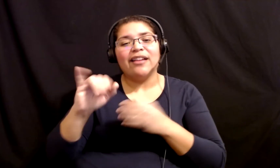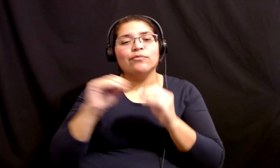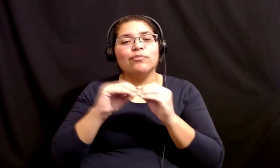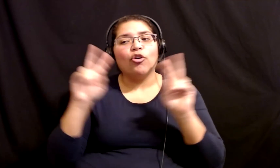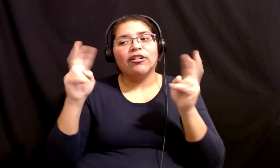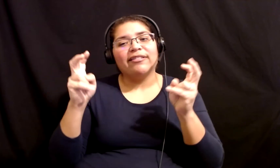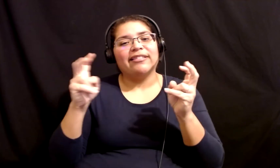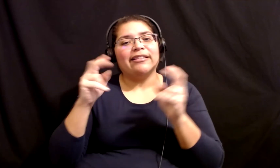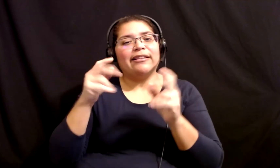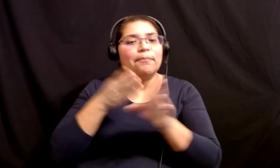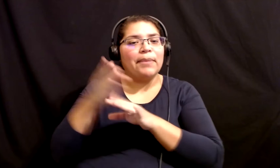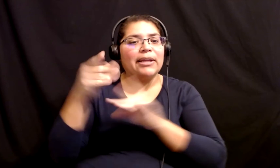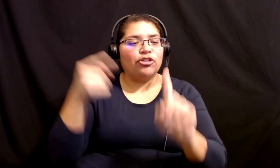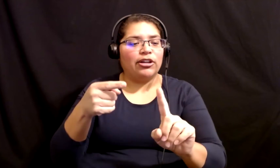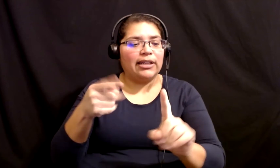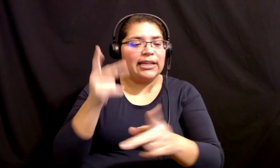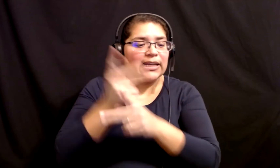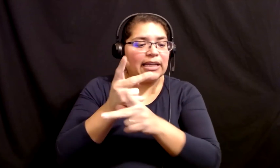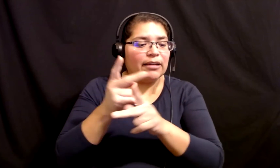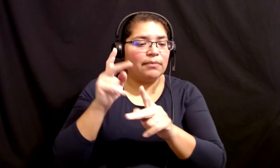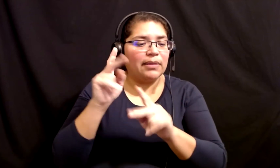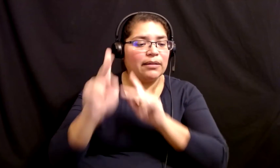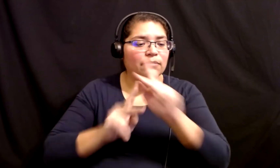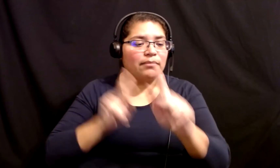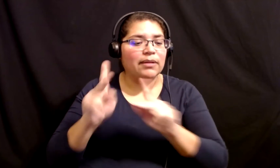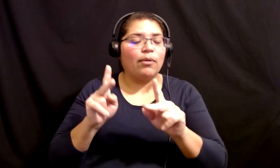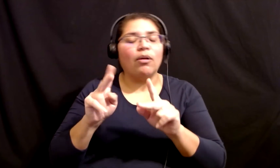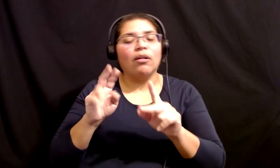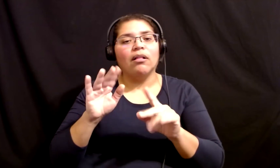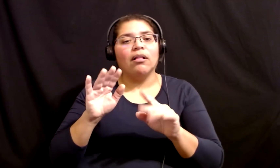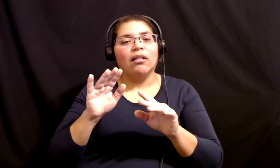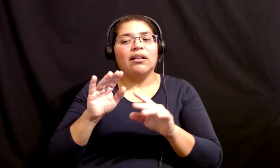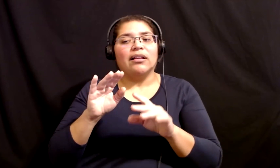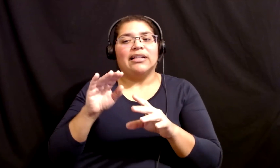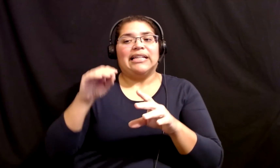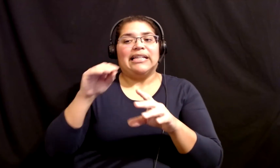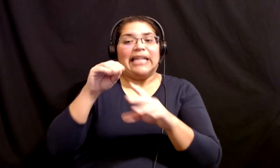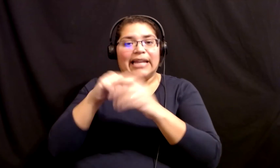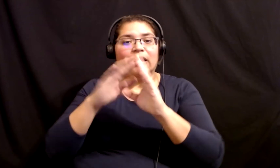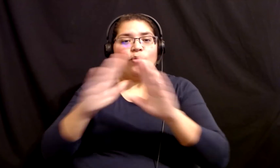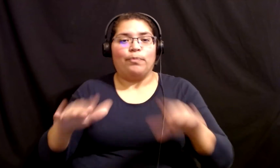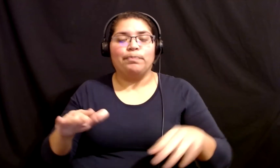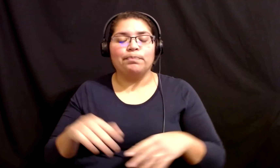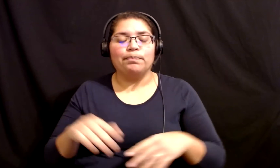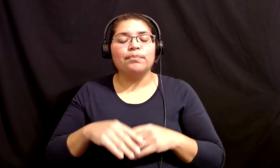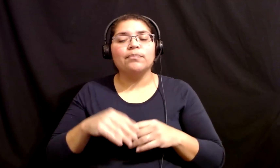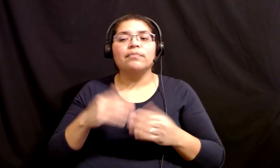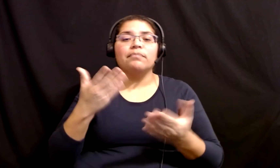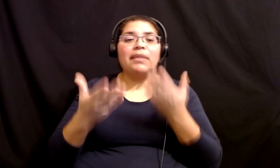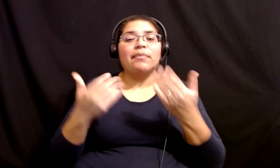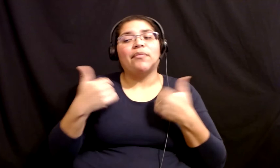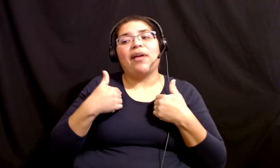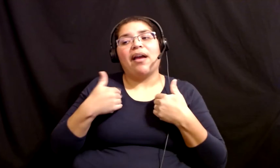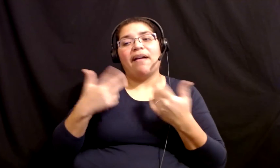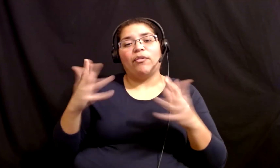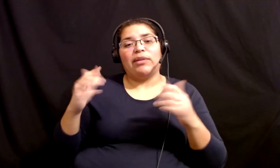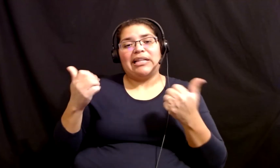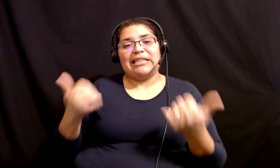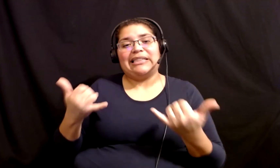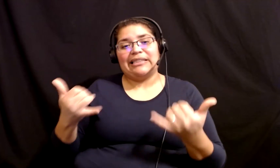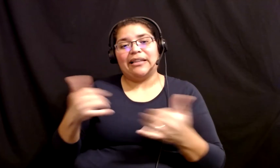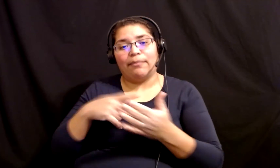main targets, is keeping families housed. So I think that is a case where we may have an existing program that